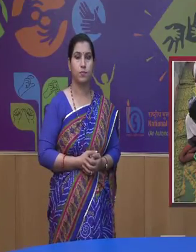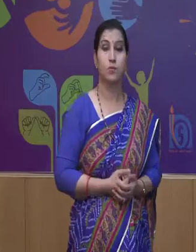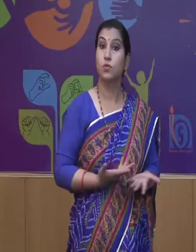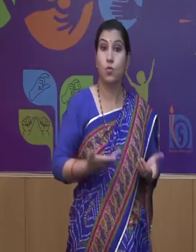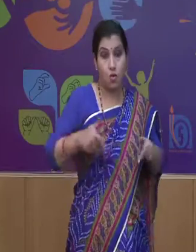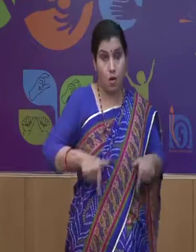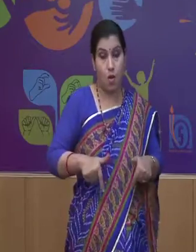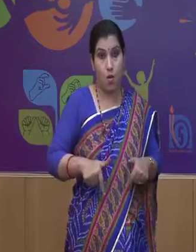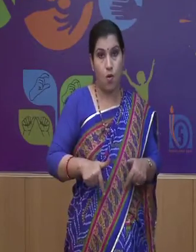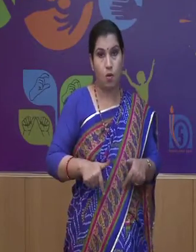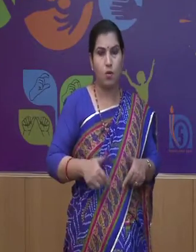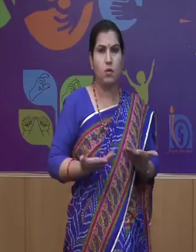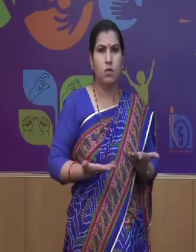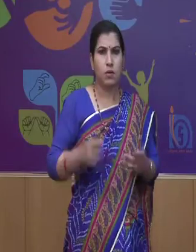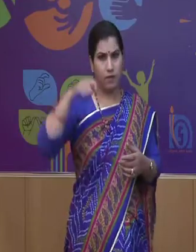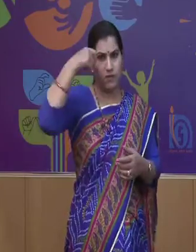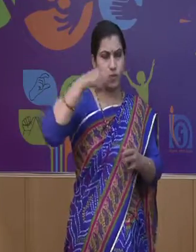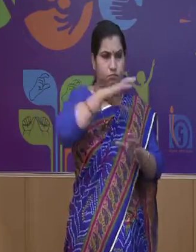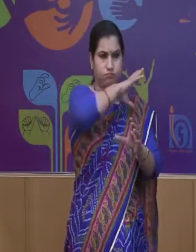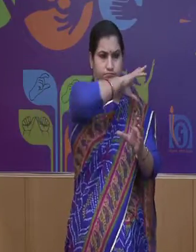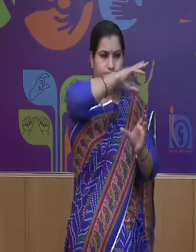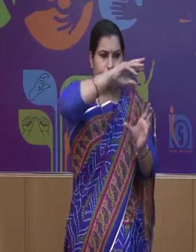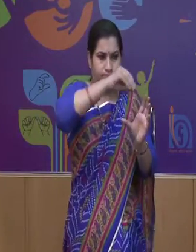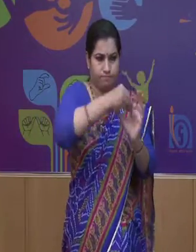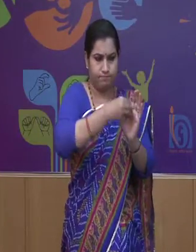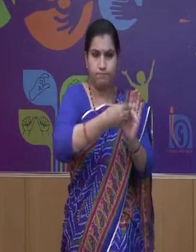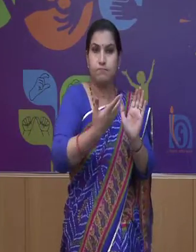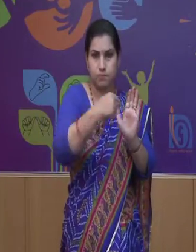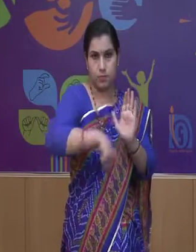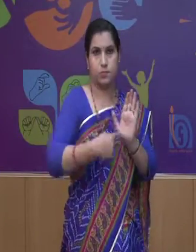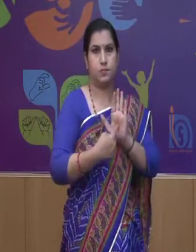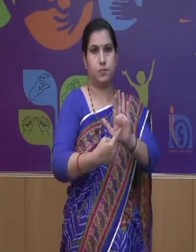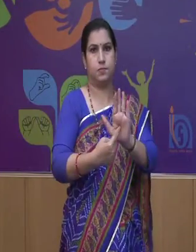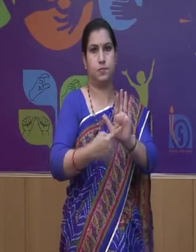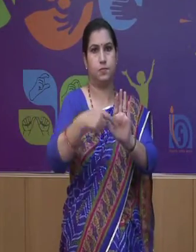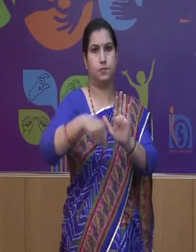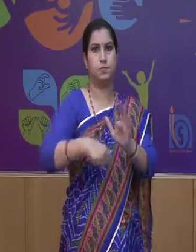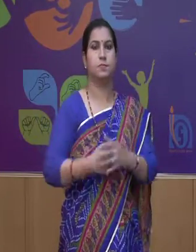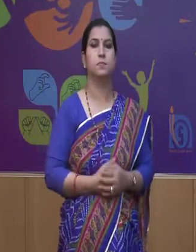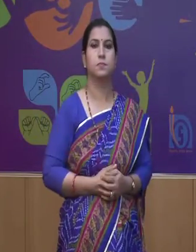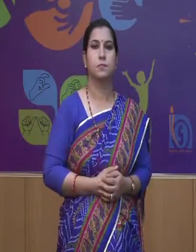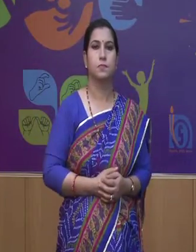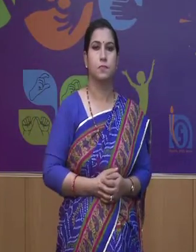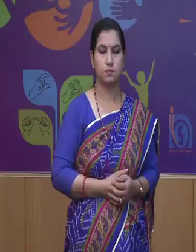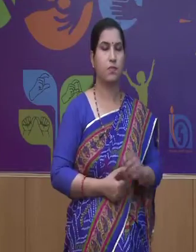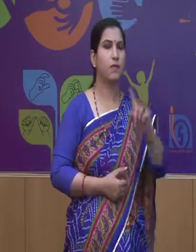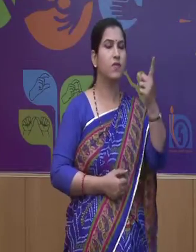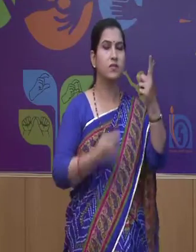So now let us summarize what we have learned so far in this video. First, we